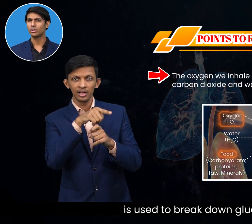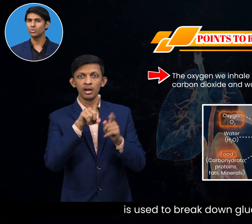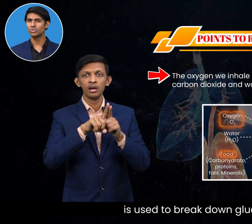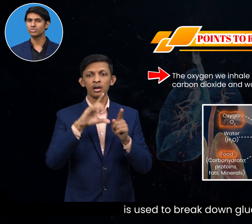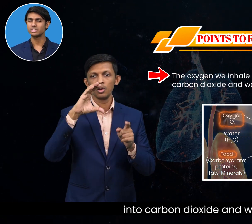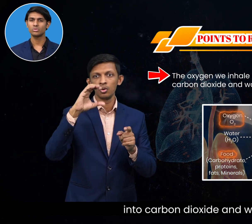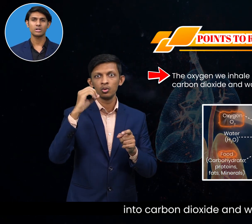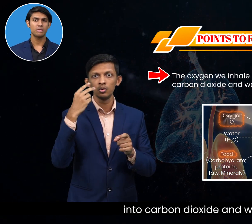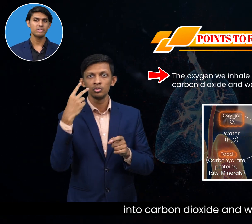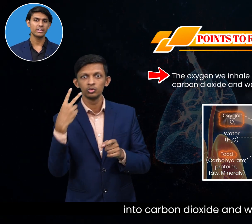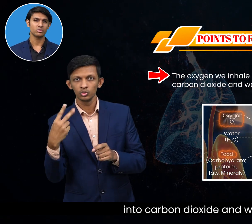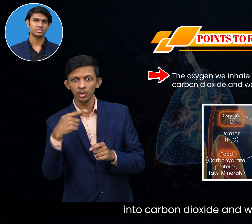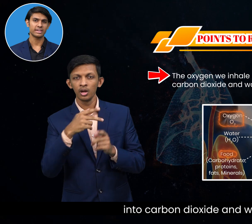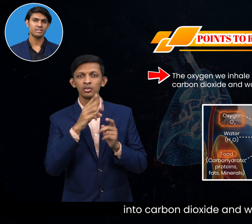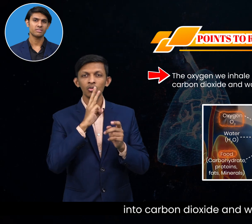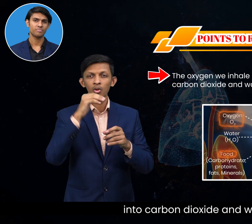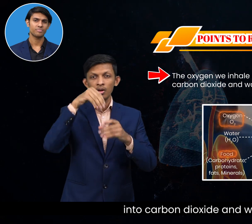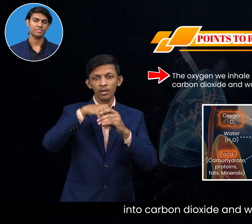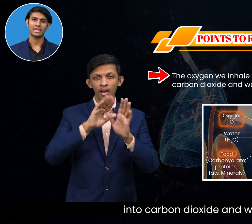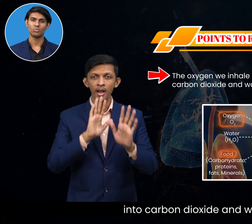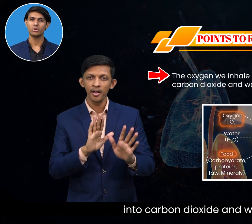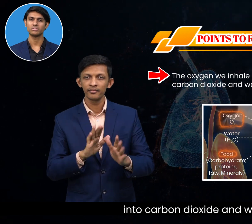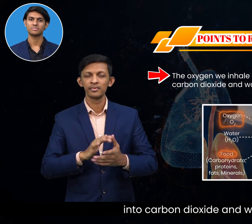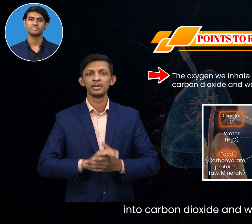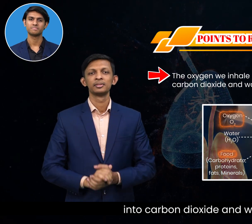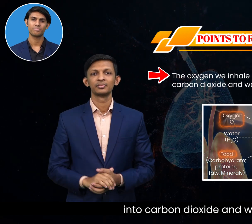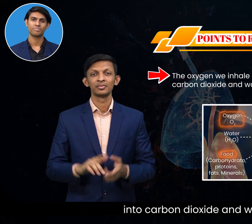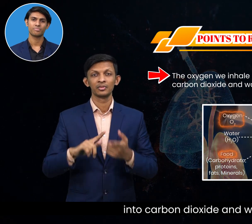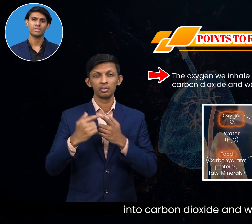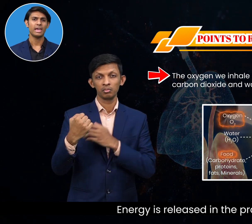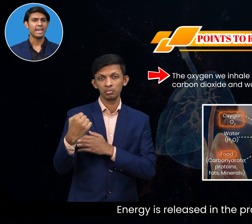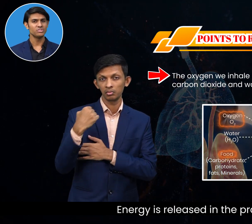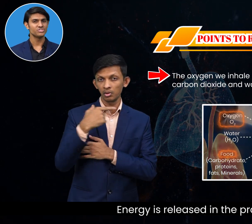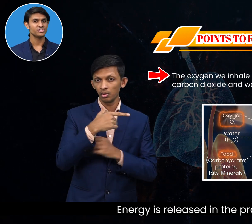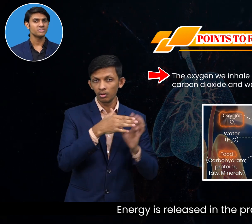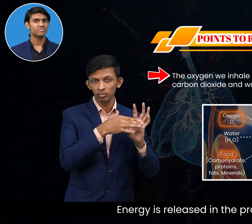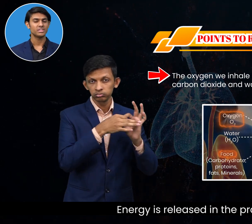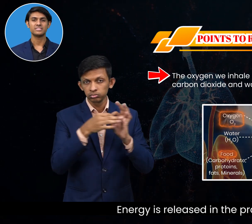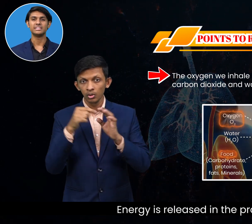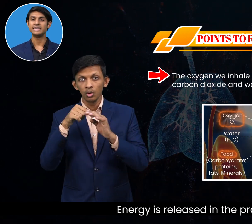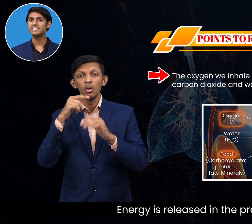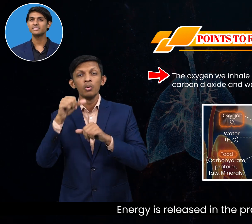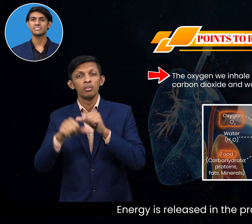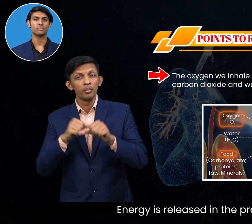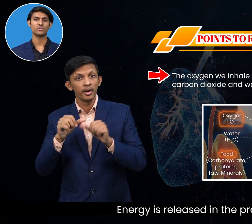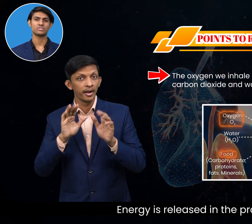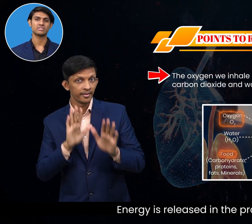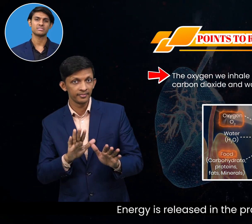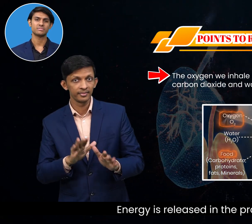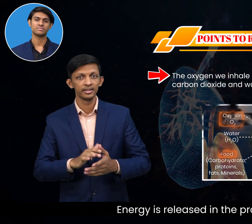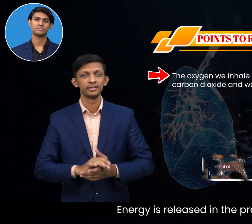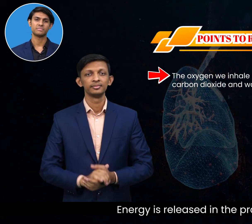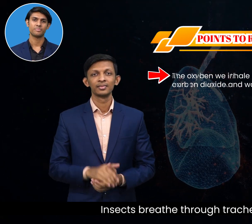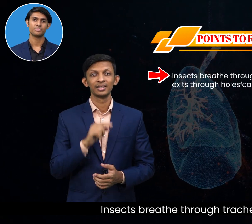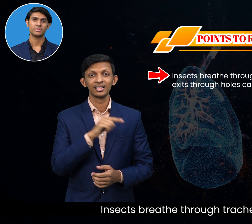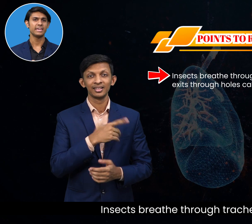glucose into carbon dioxide and water. Energy is the least in the